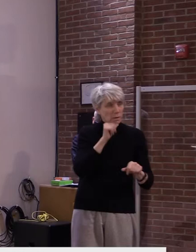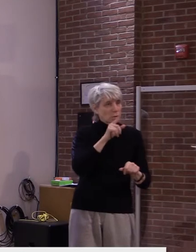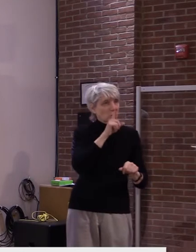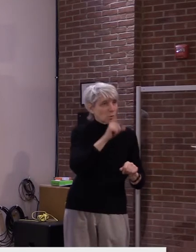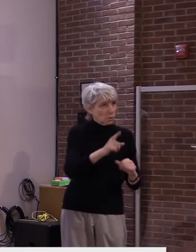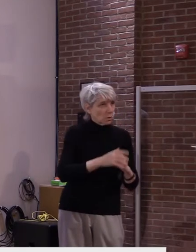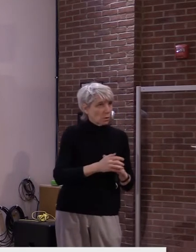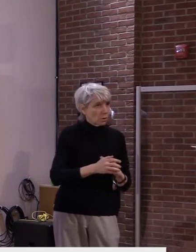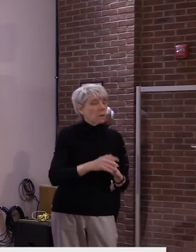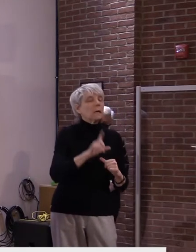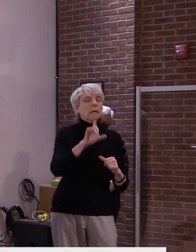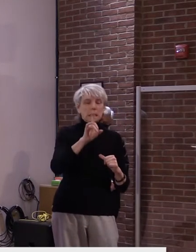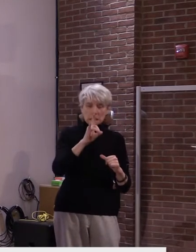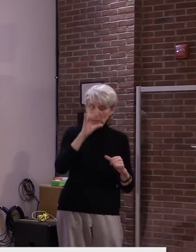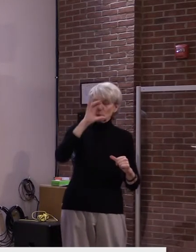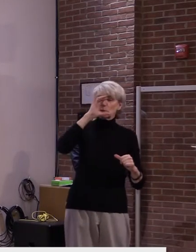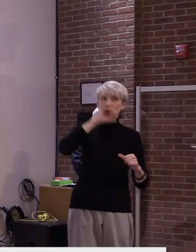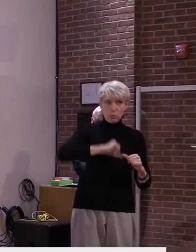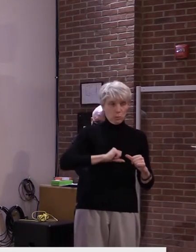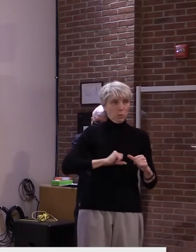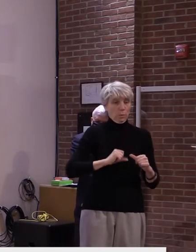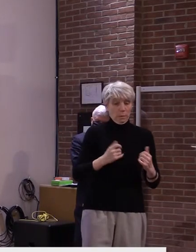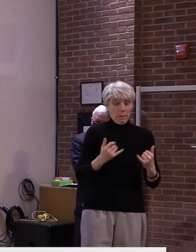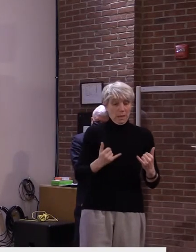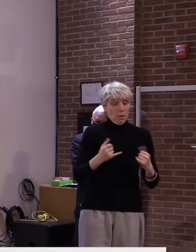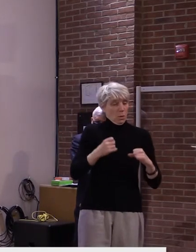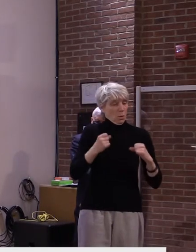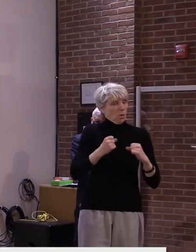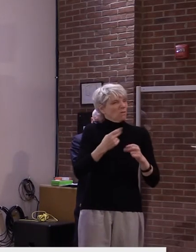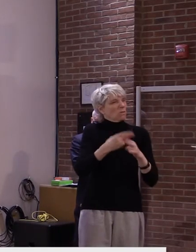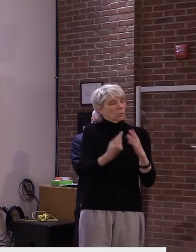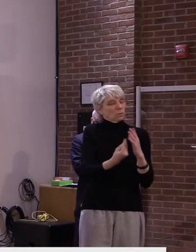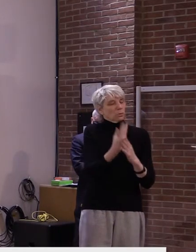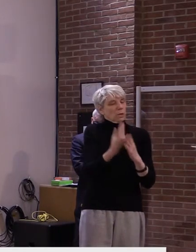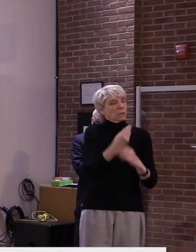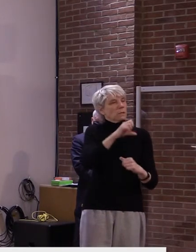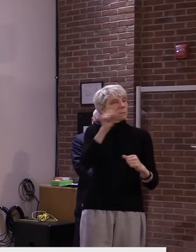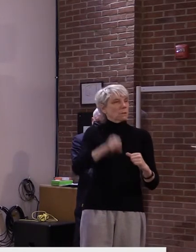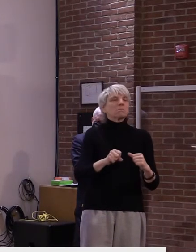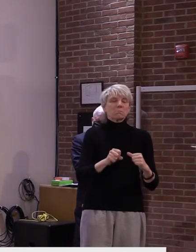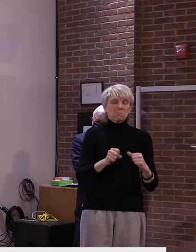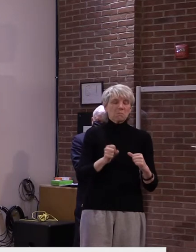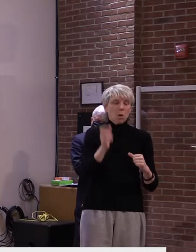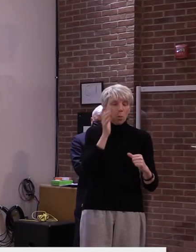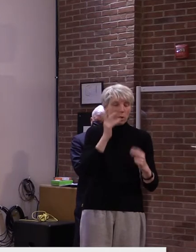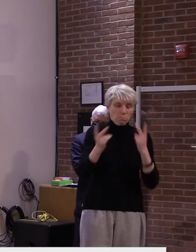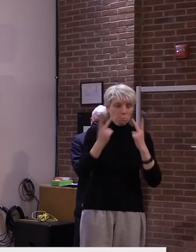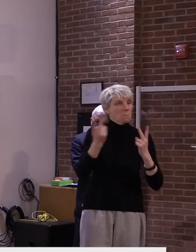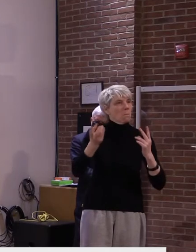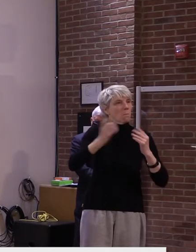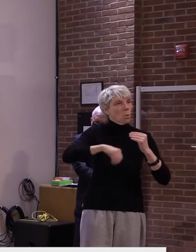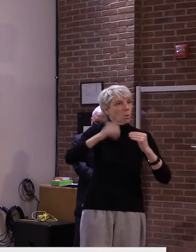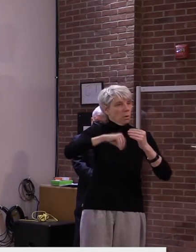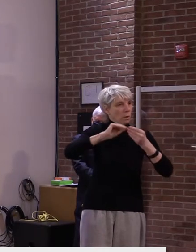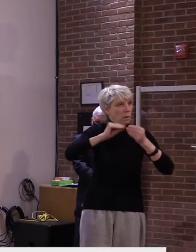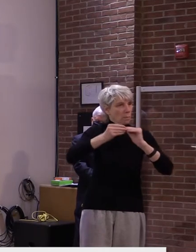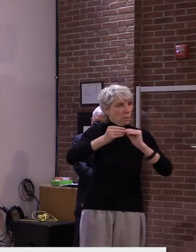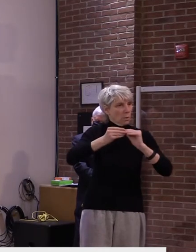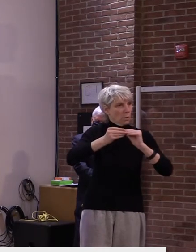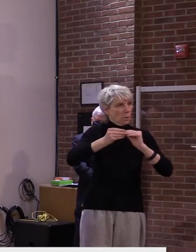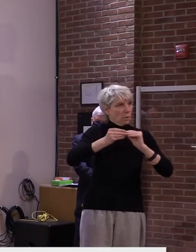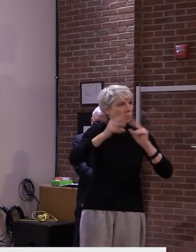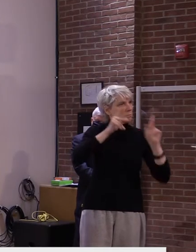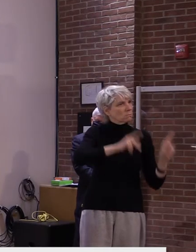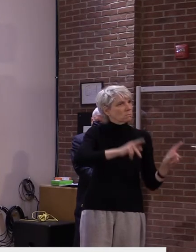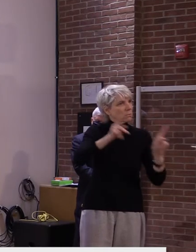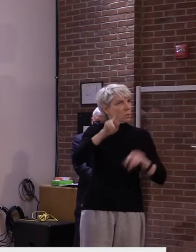reveal more active case numbers than in the fall, knowing how much more virus activity has been happening throughout the country and